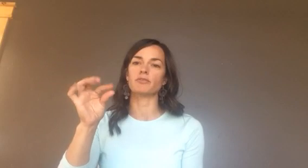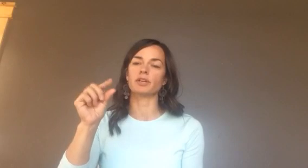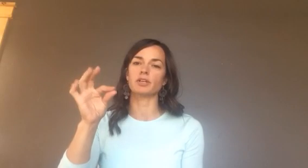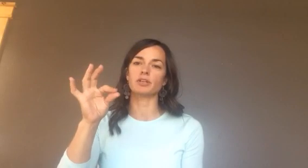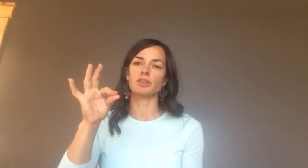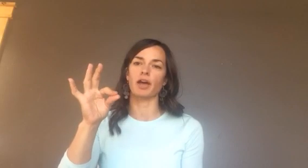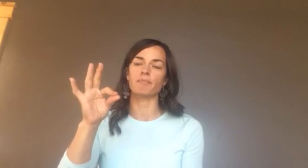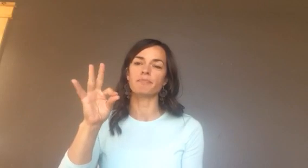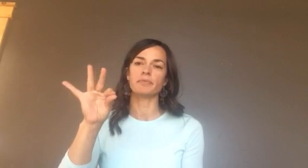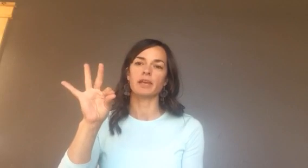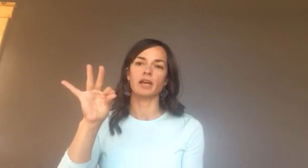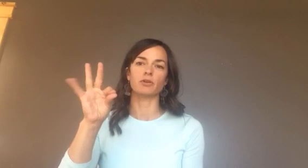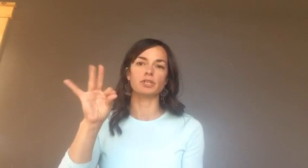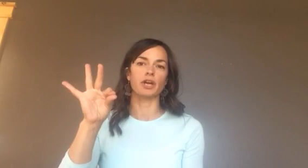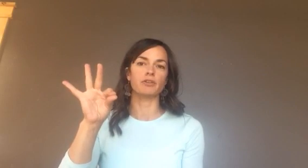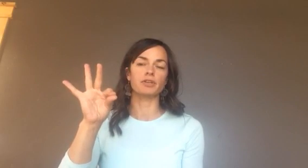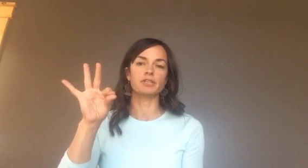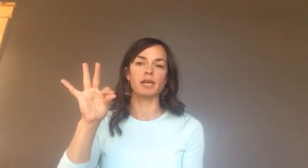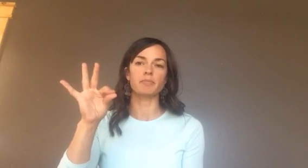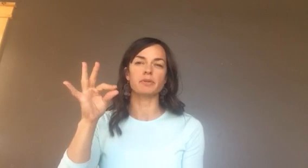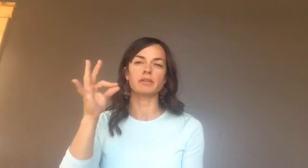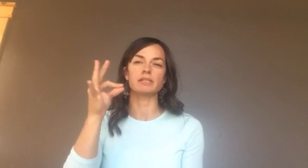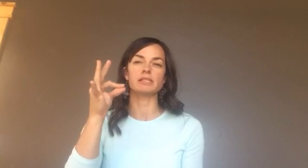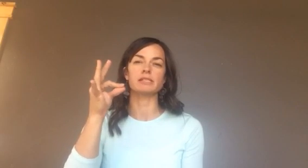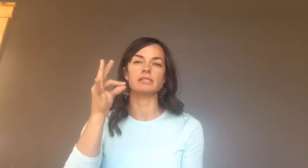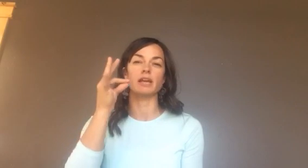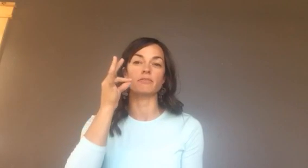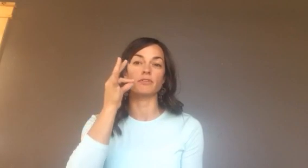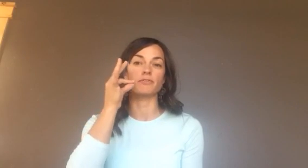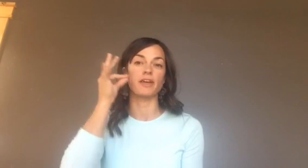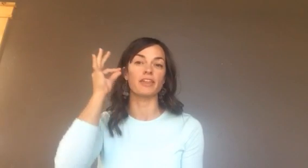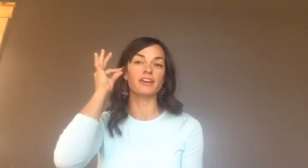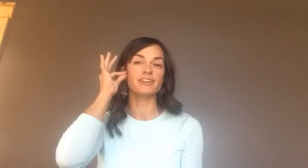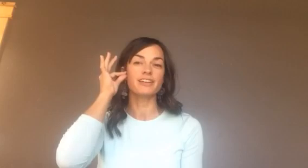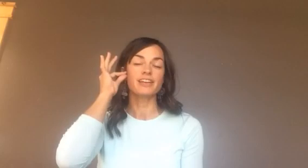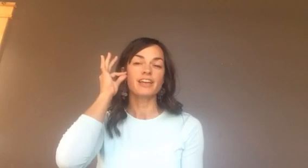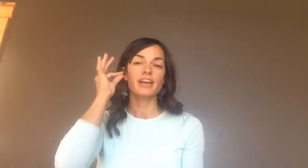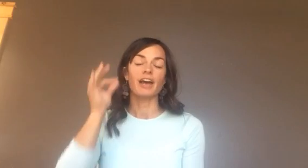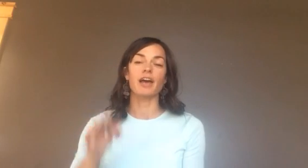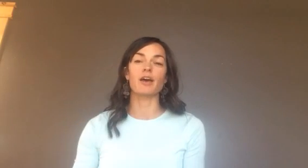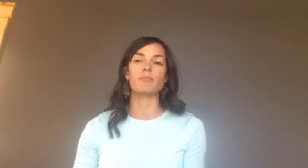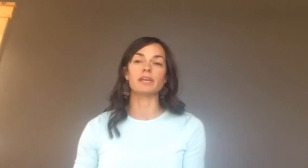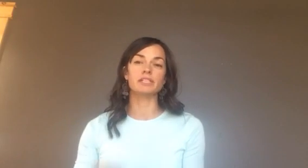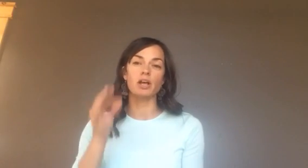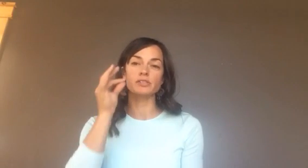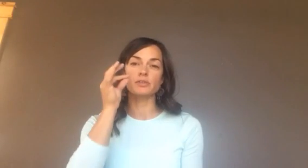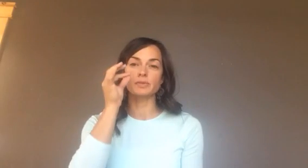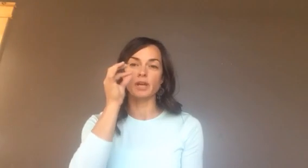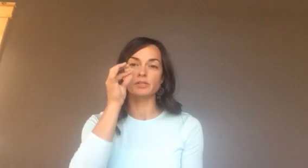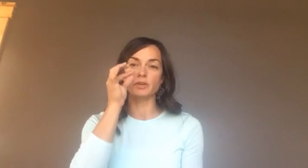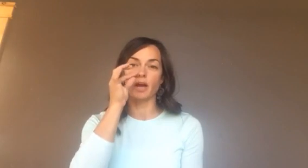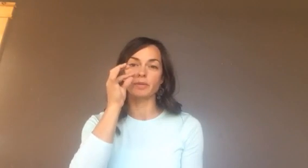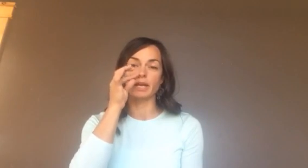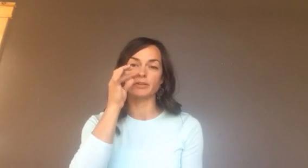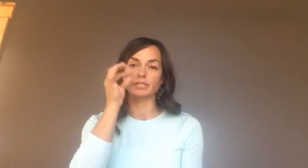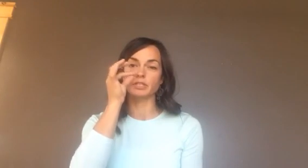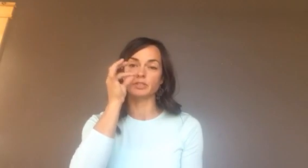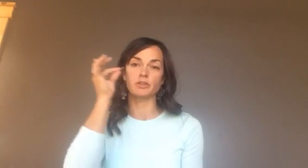finger and your thumb and hold your other fingers up. This is the sign for feather. It was also common, and you can touch your nose